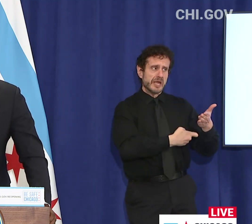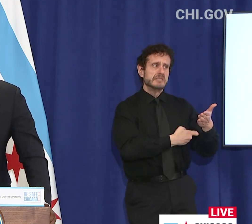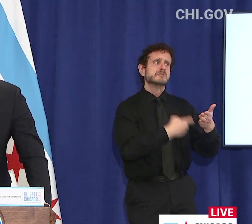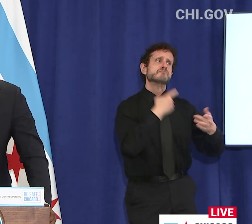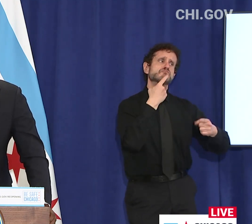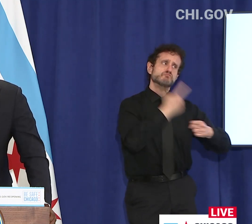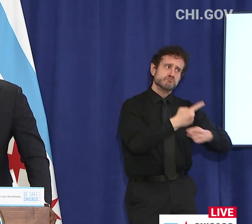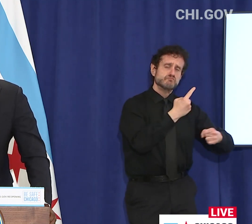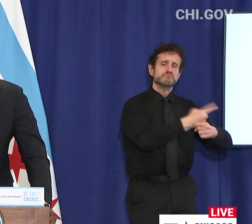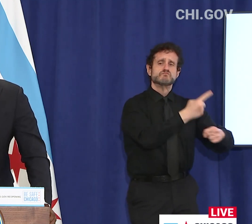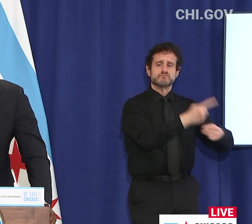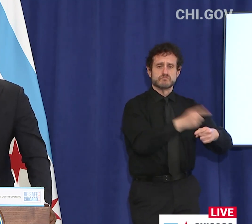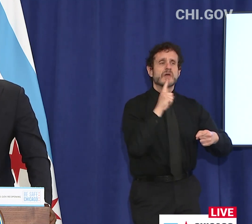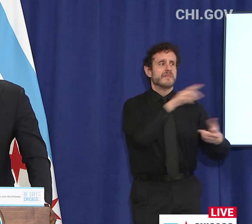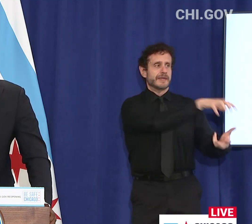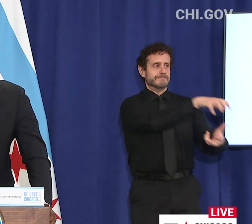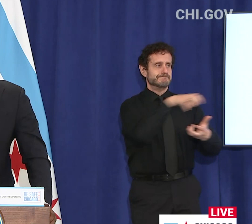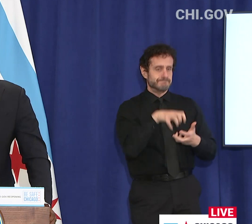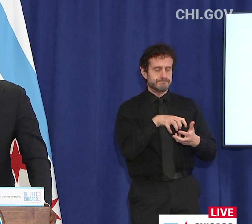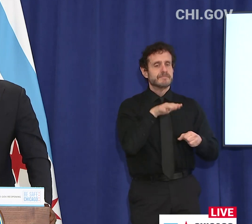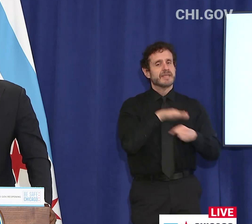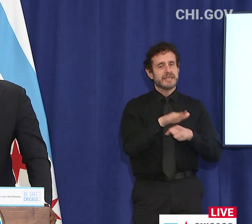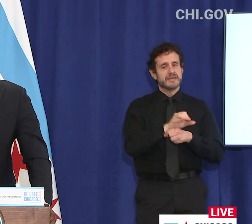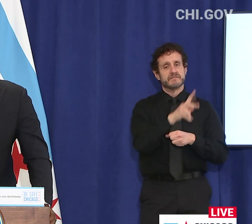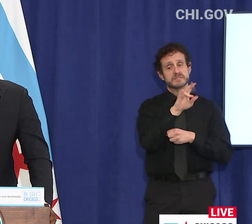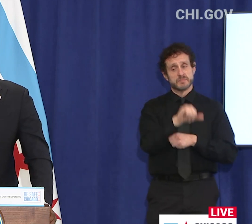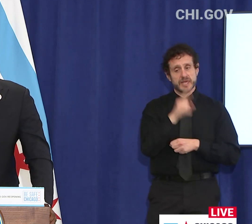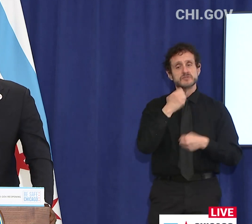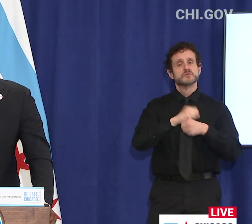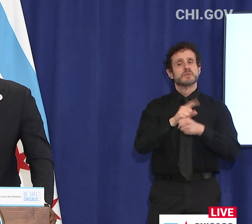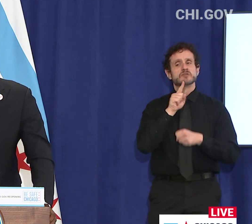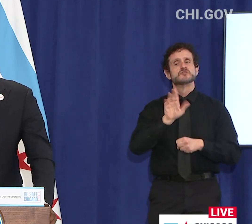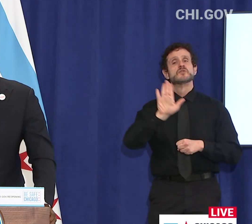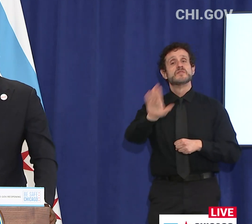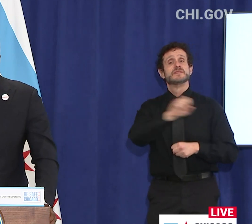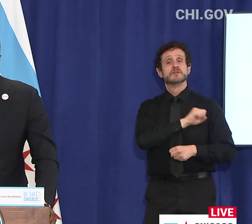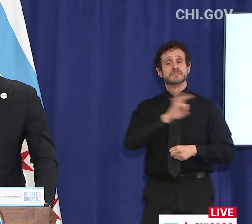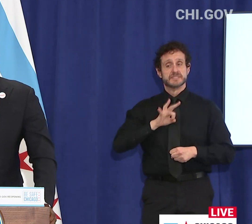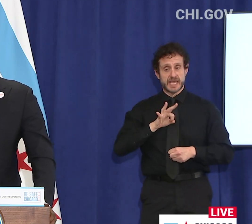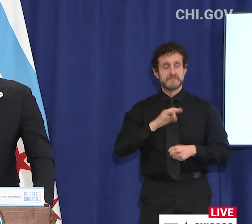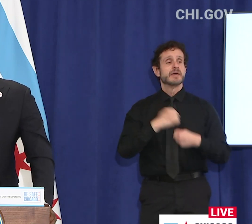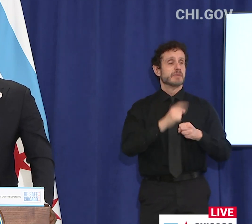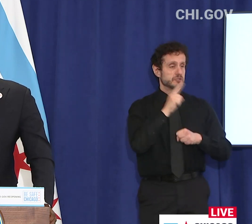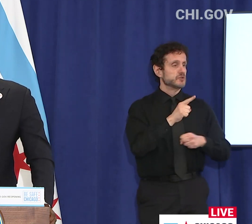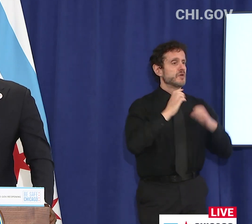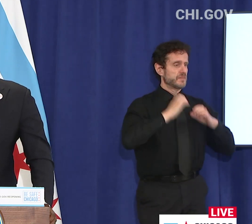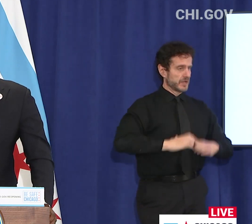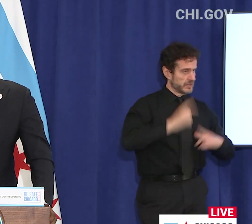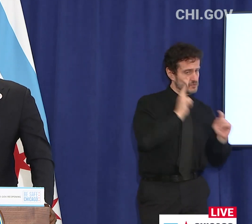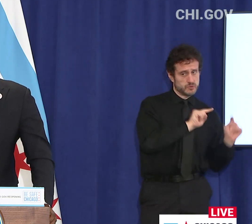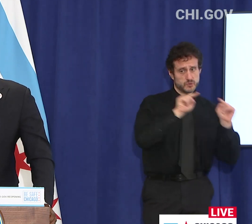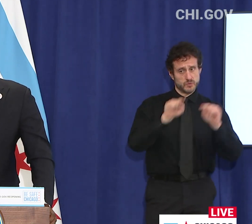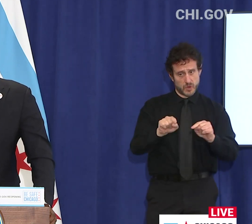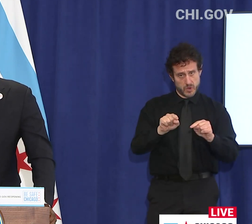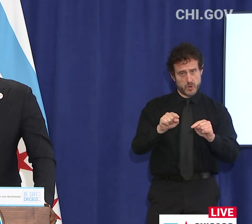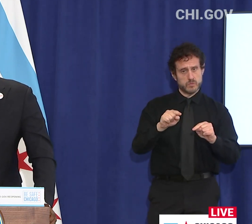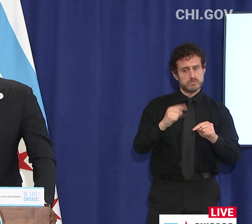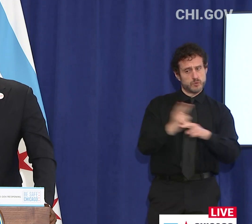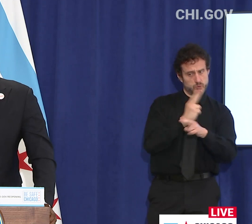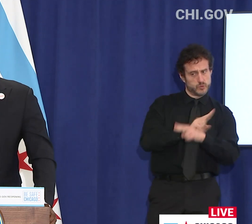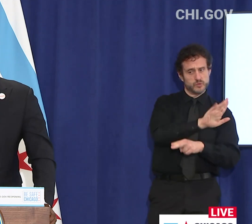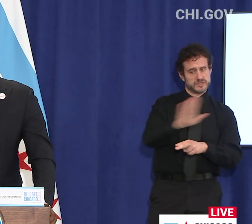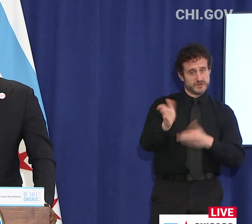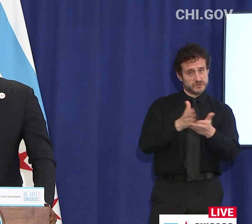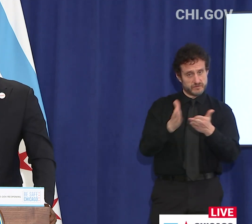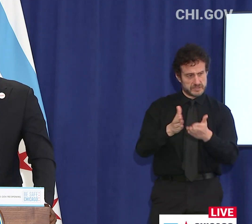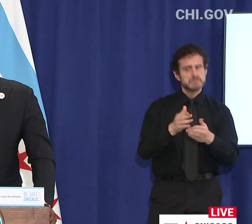and supplies necessary to keep staff and customers safe. In the first 36 hours